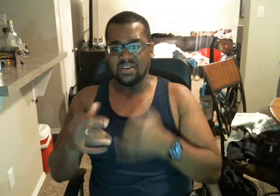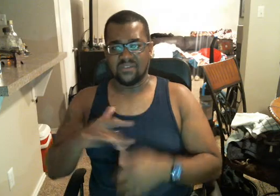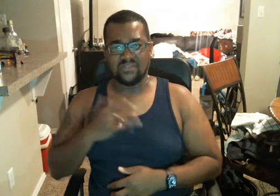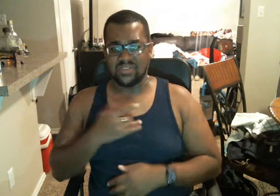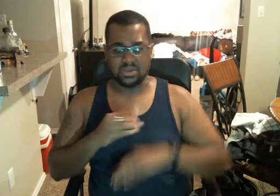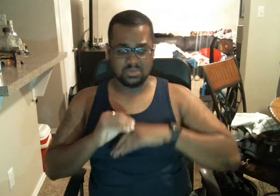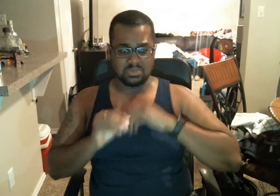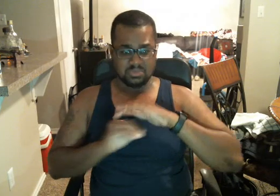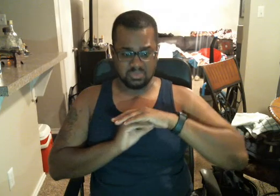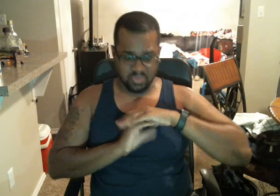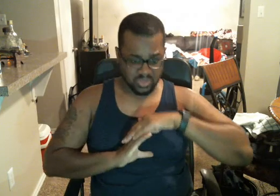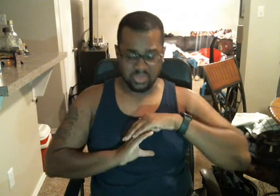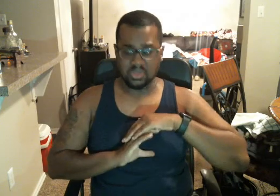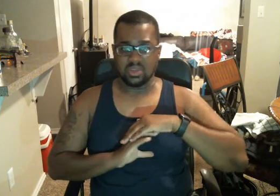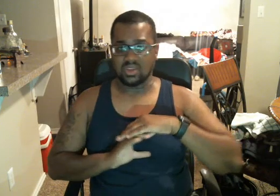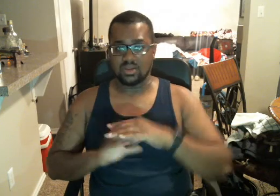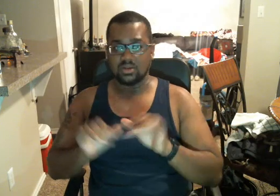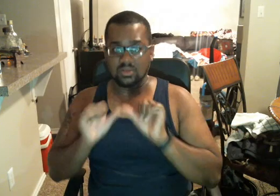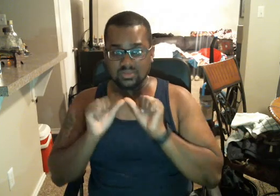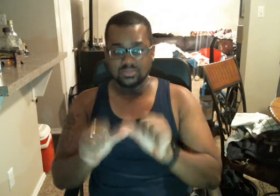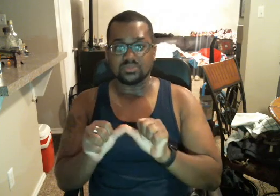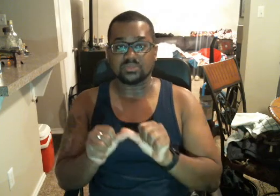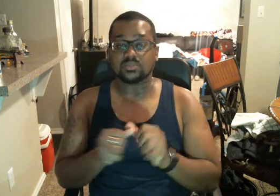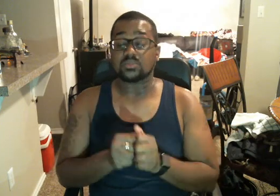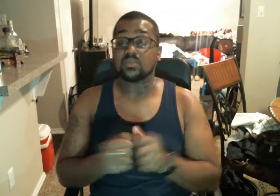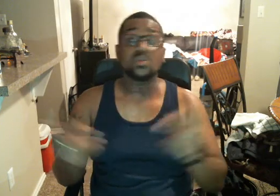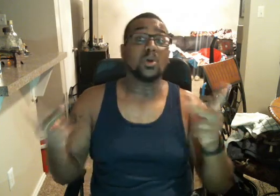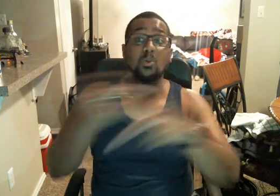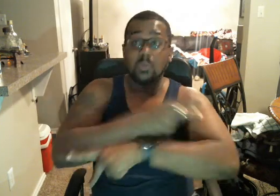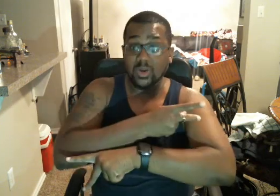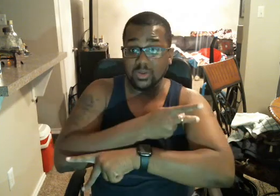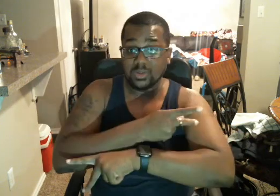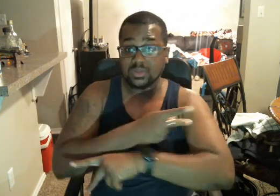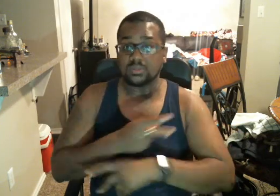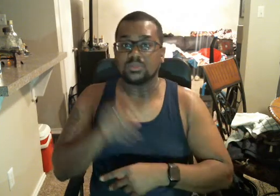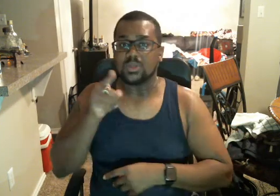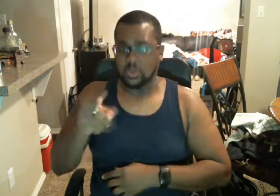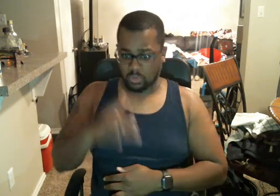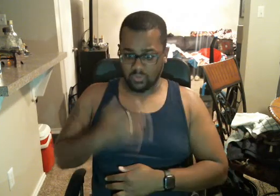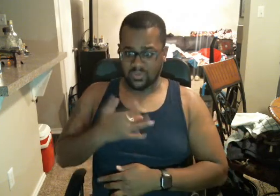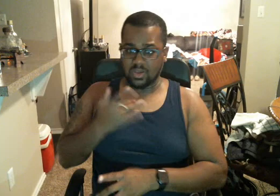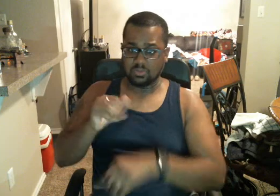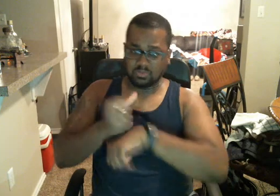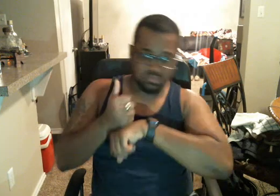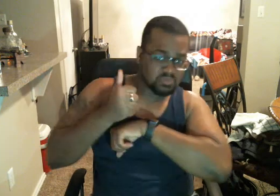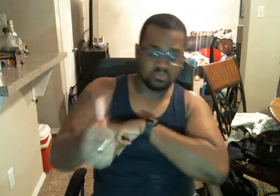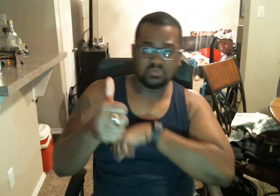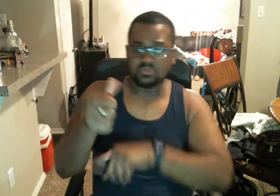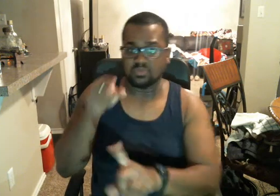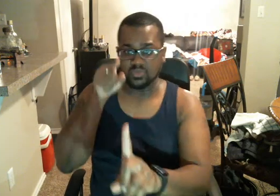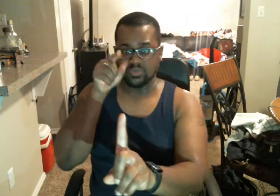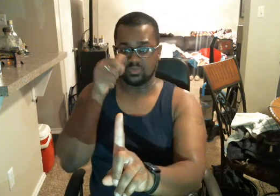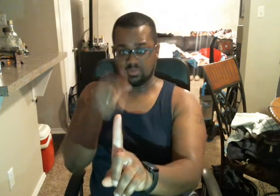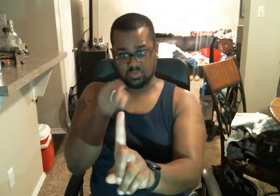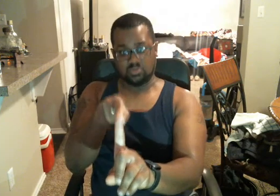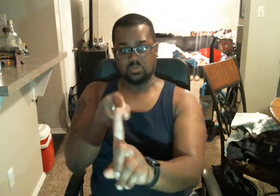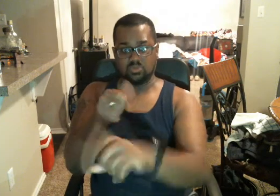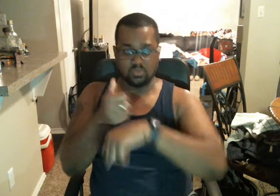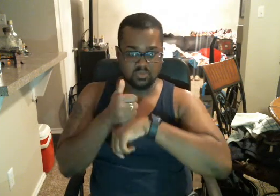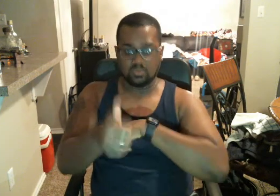about it is, it makes you feel like it's your fault. So now you've fallen into this hole. And I'm in this hole and I'm looking